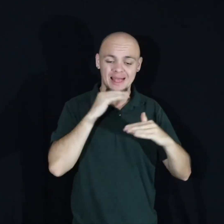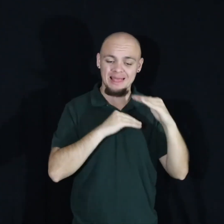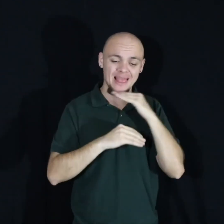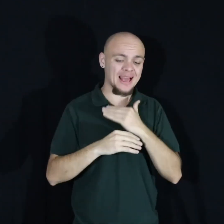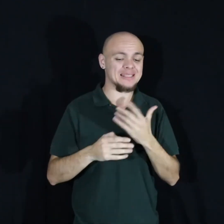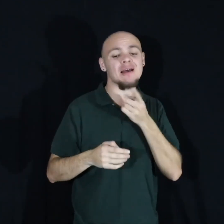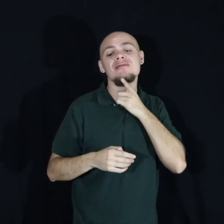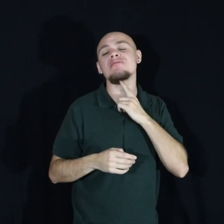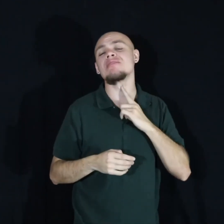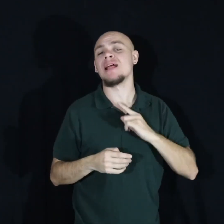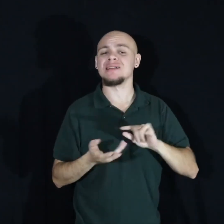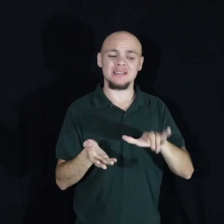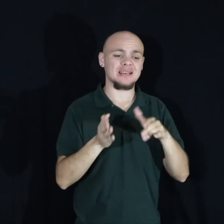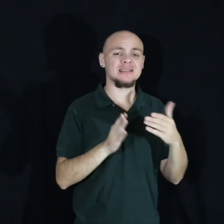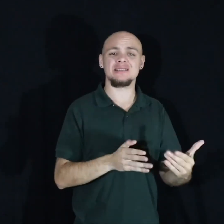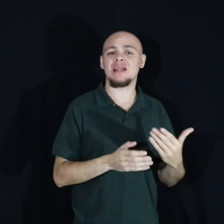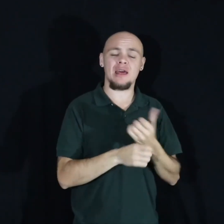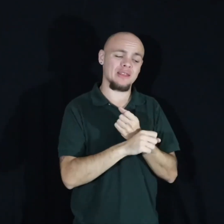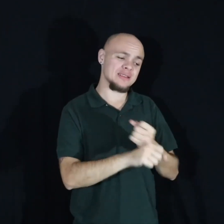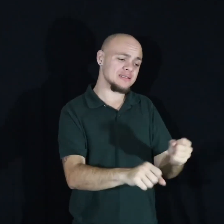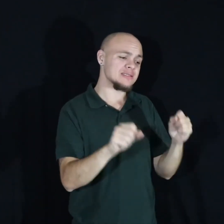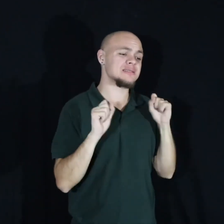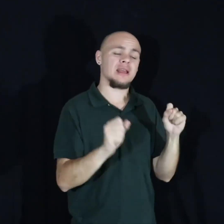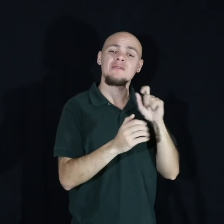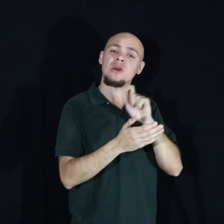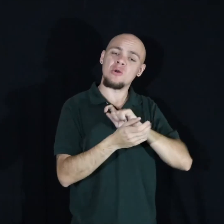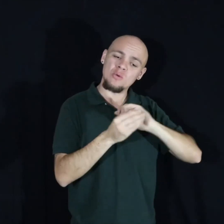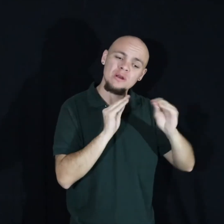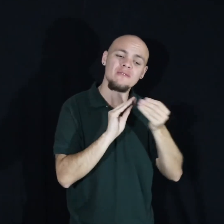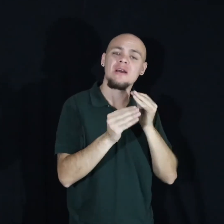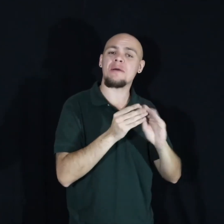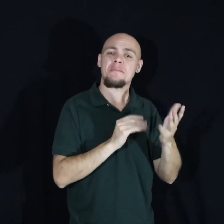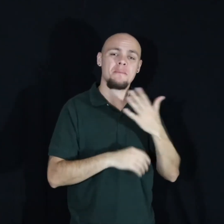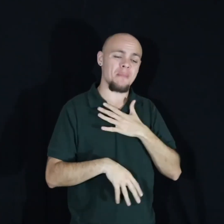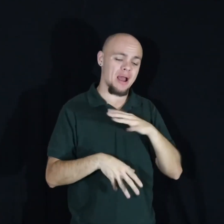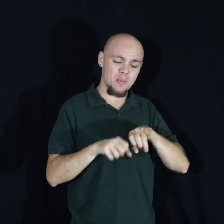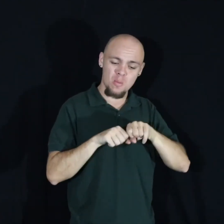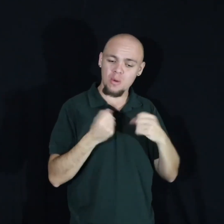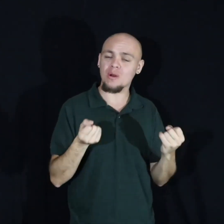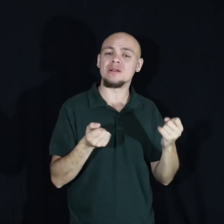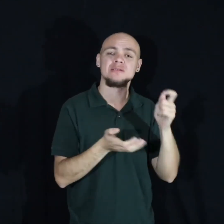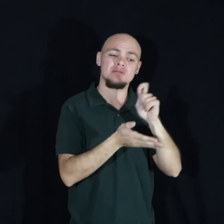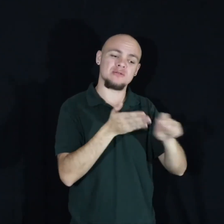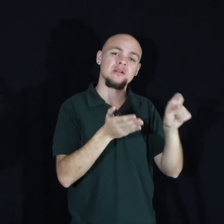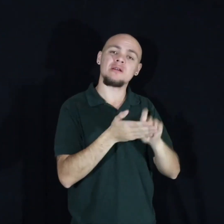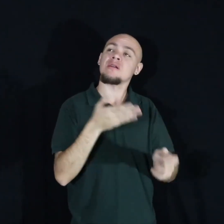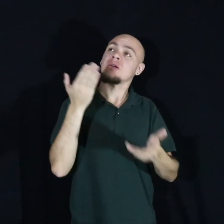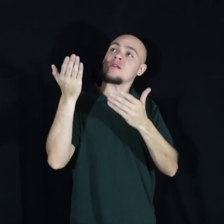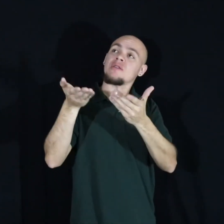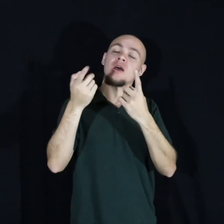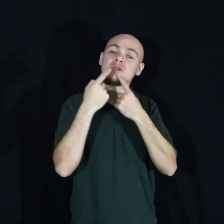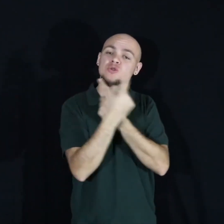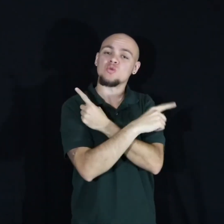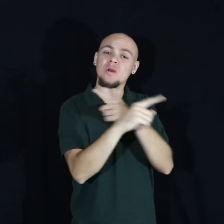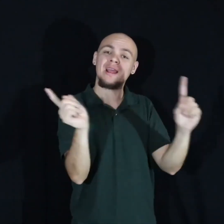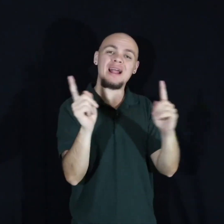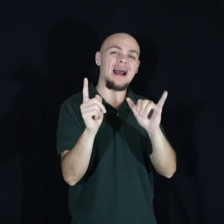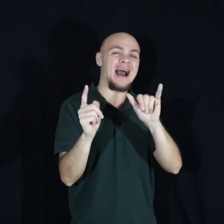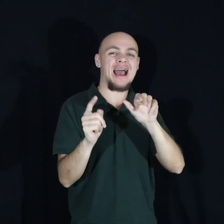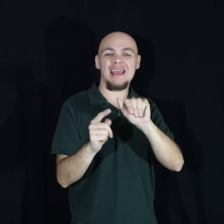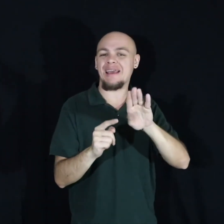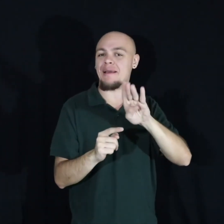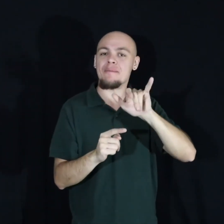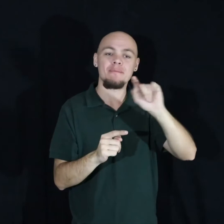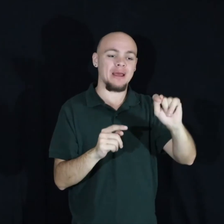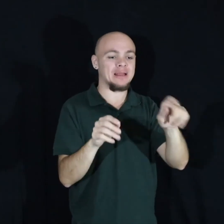lust and death, revised, rewrote, erased my brokenness. The great I am, iambic, couldn't be pent up in